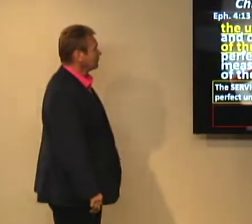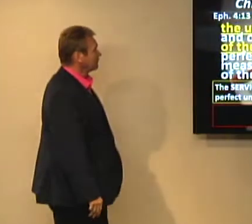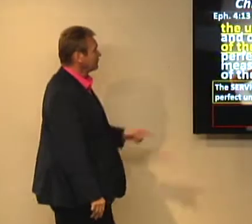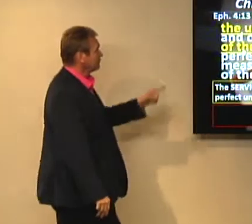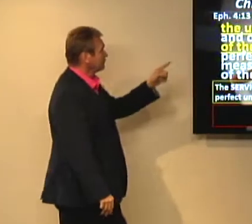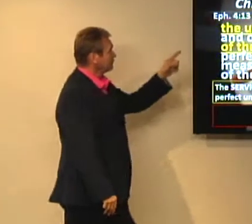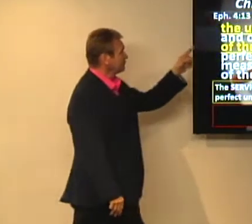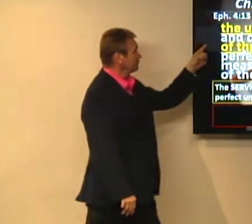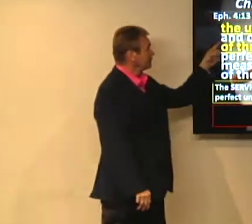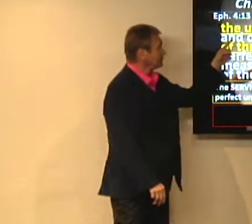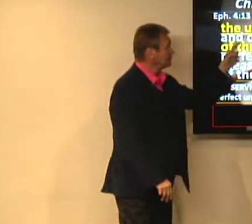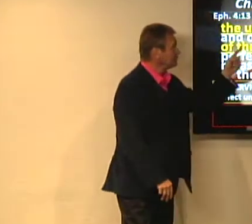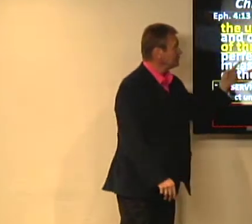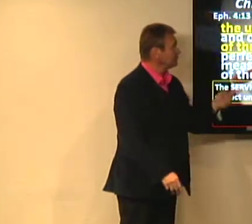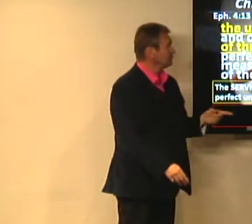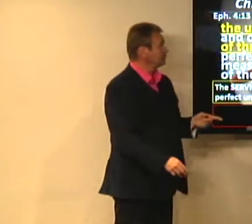at it a little bit more closely.